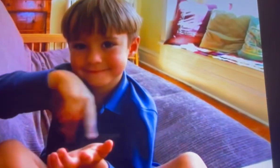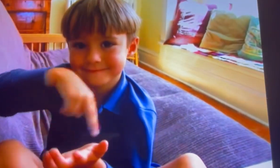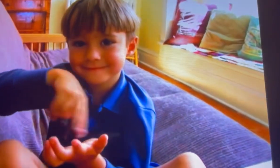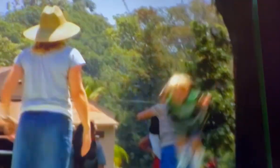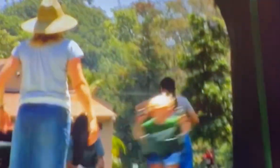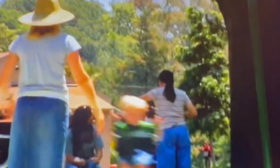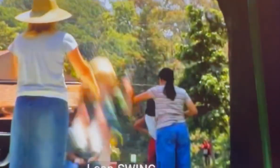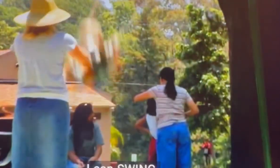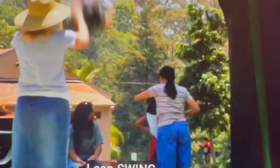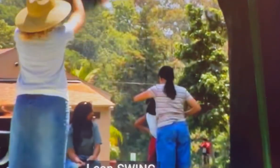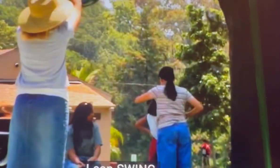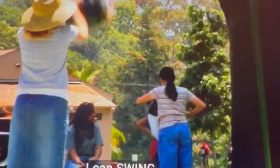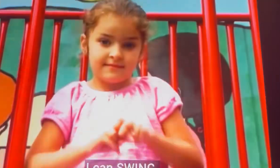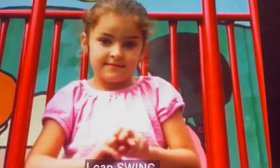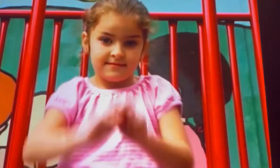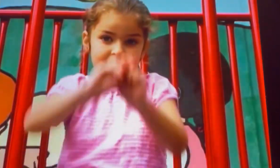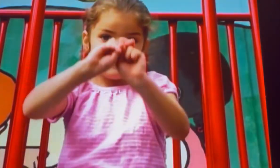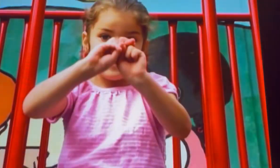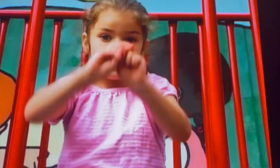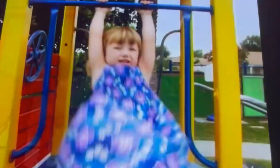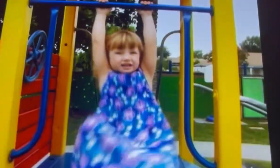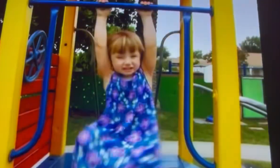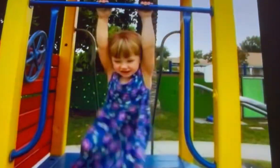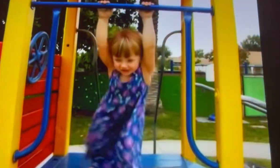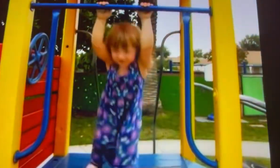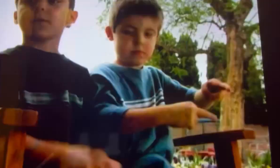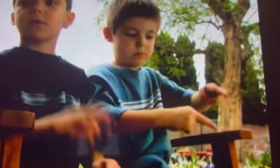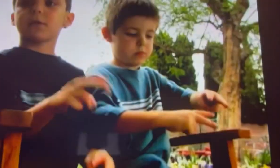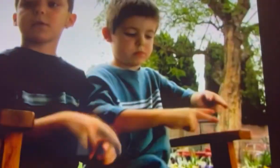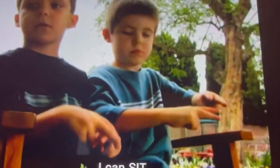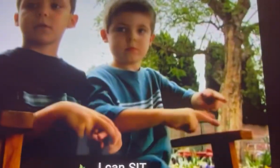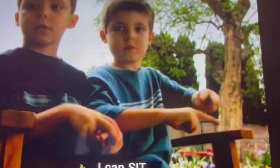I can swing. I can do it.